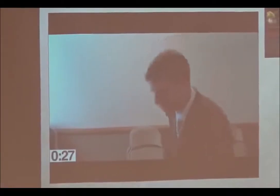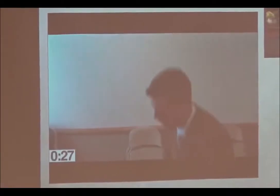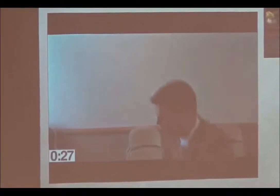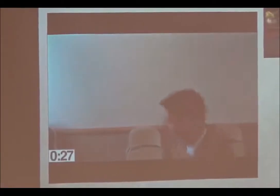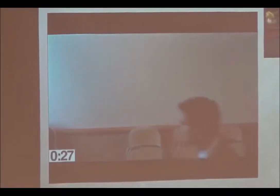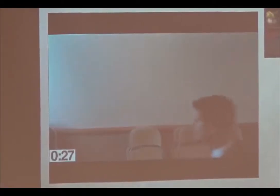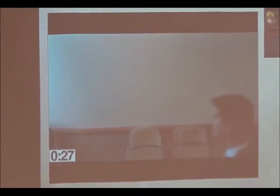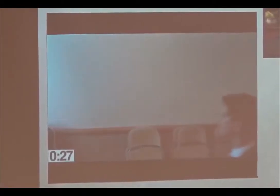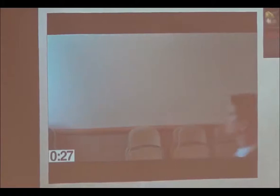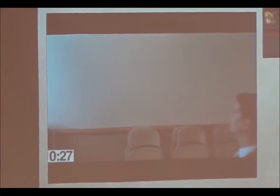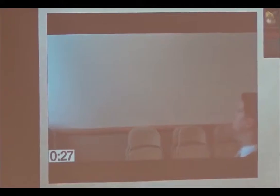ahead.